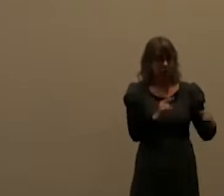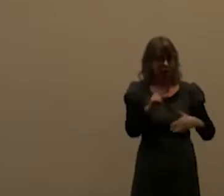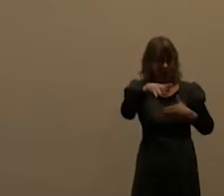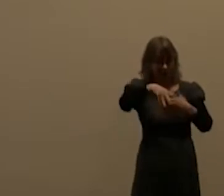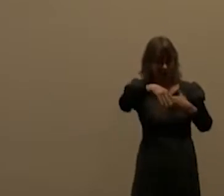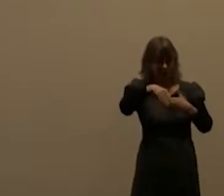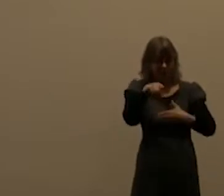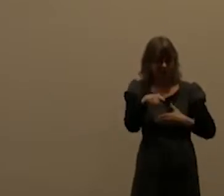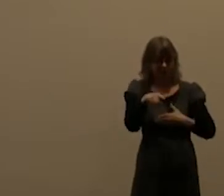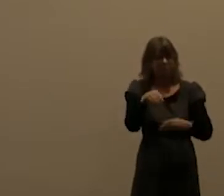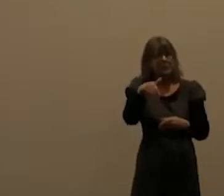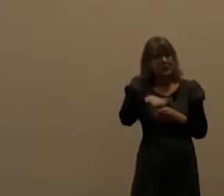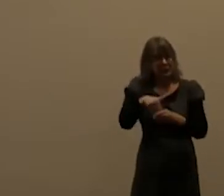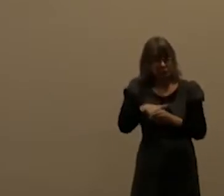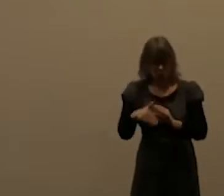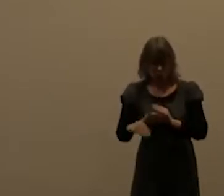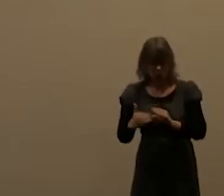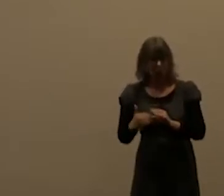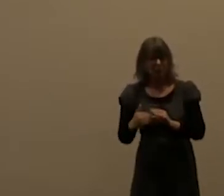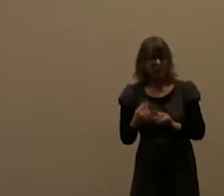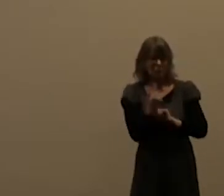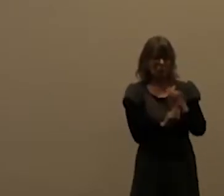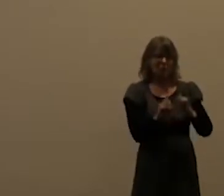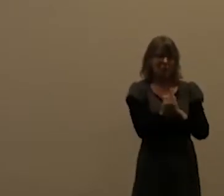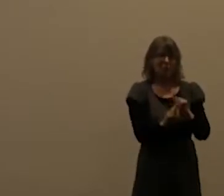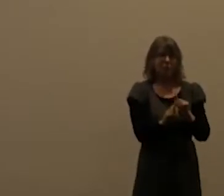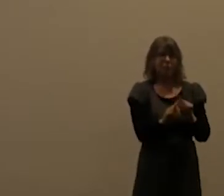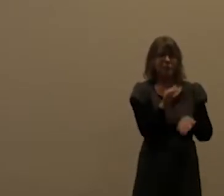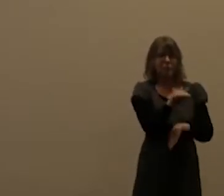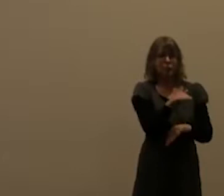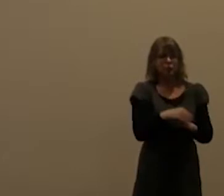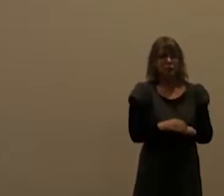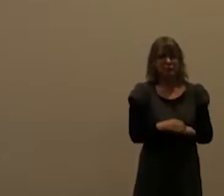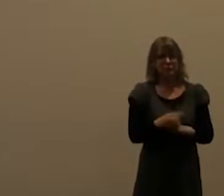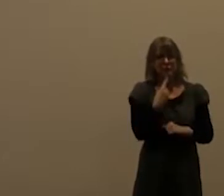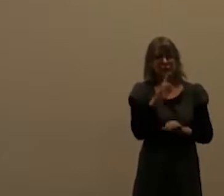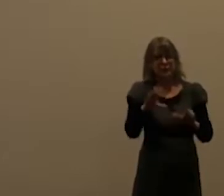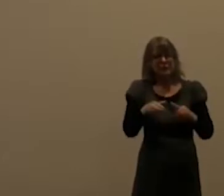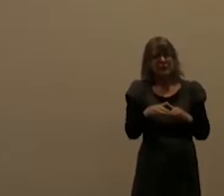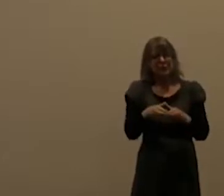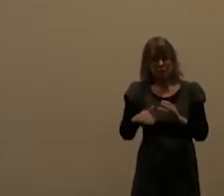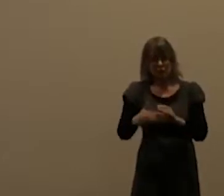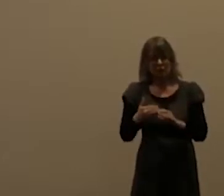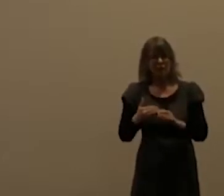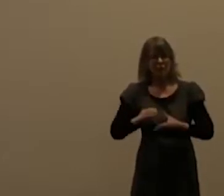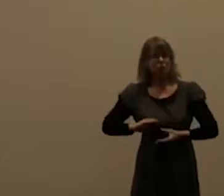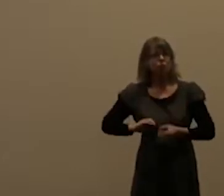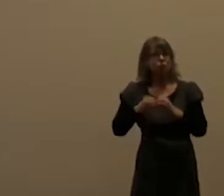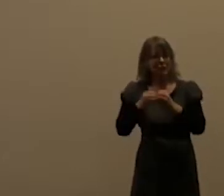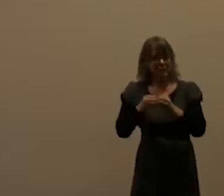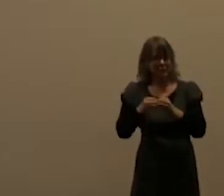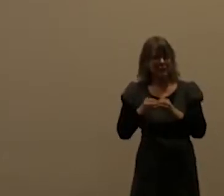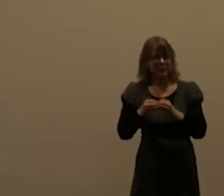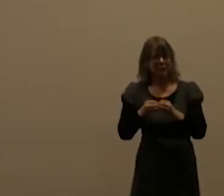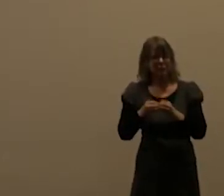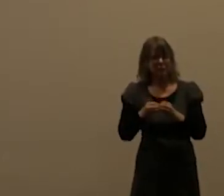set up an internal chat for this AMA coming up. And it says our Teams chat is being created. Gives us a nice